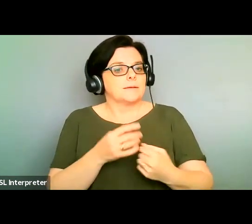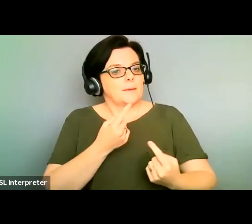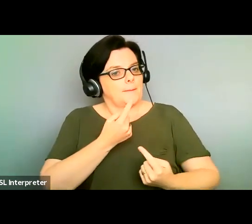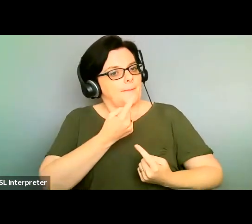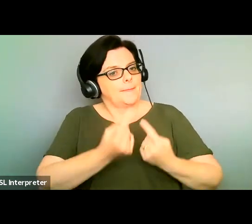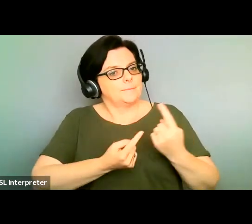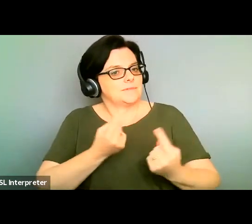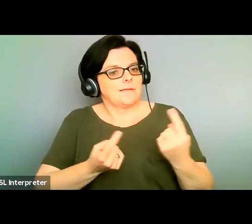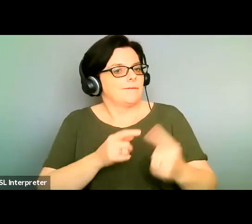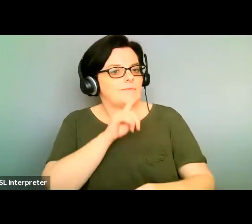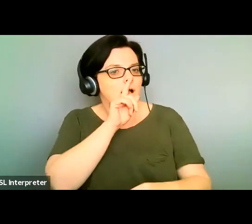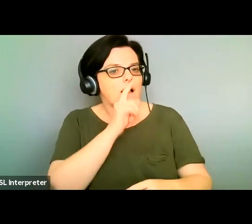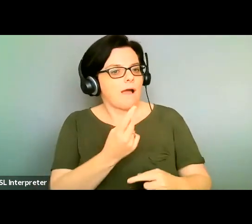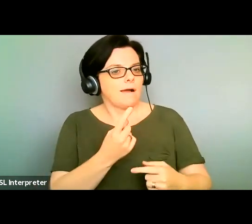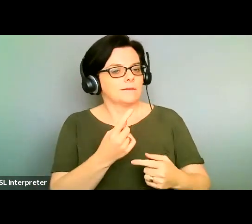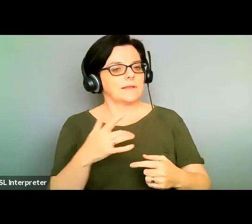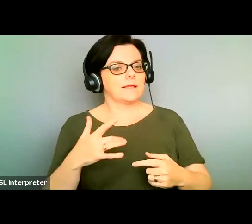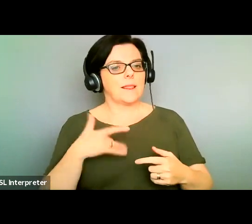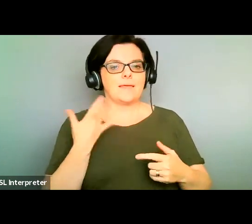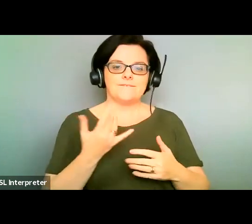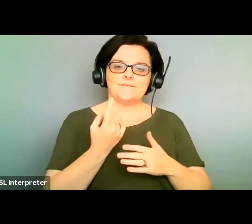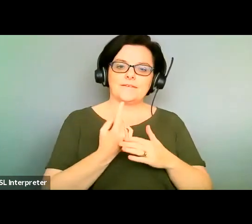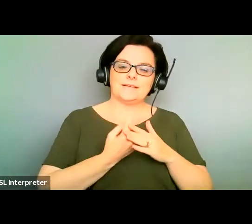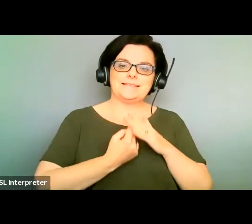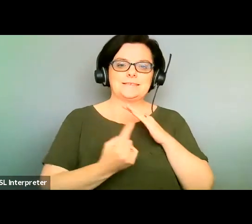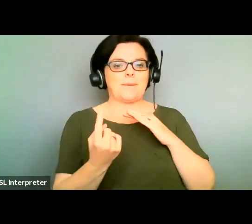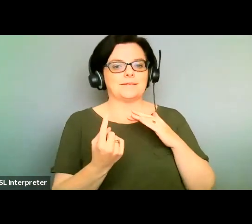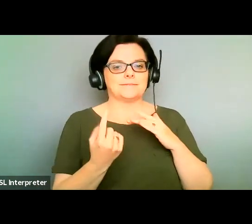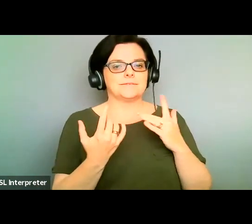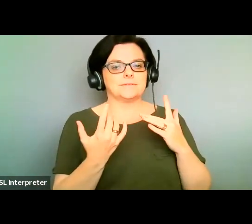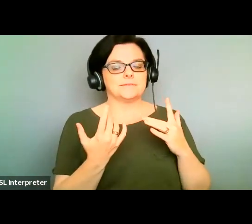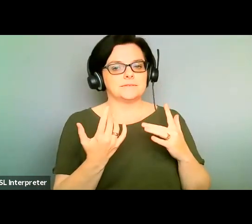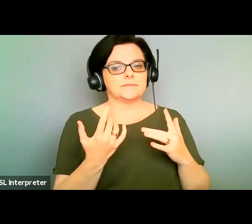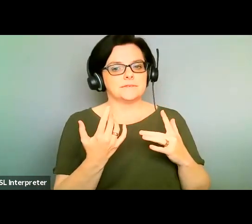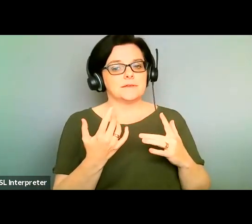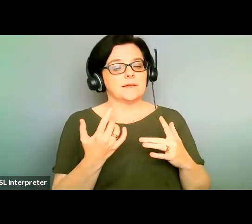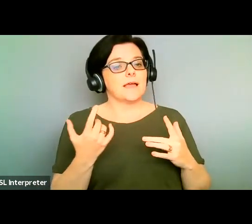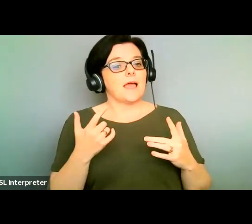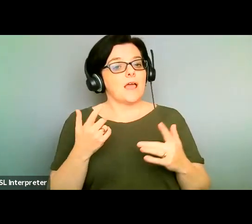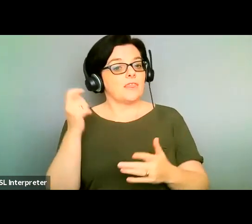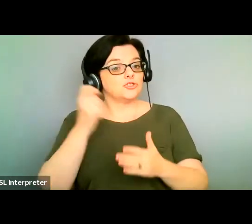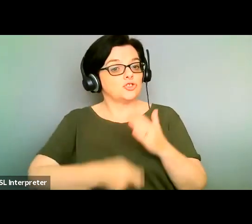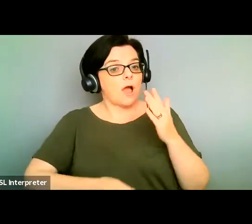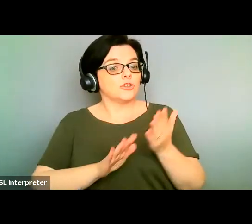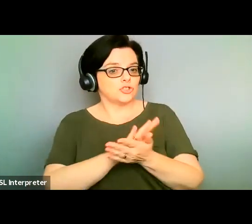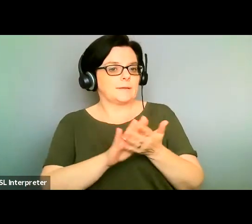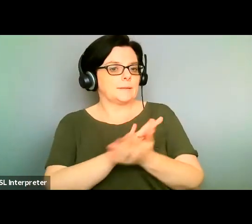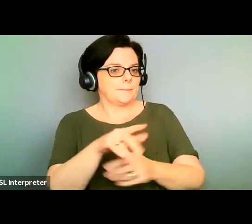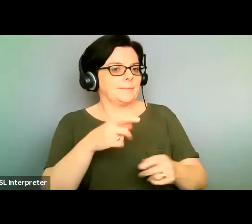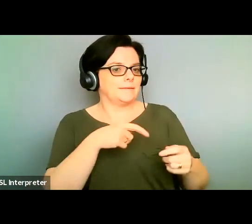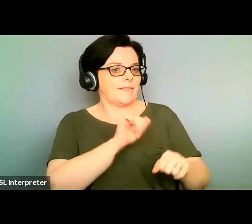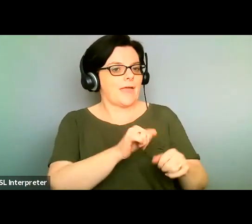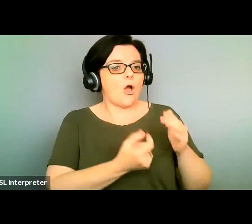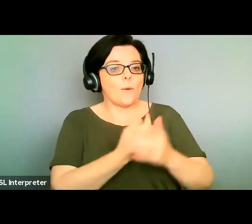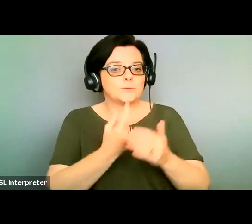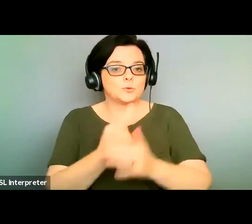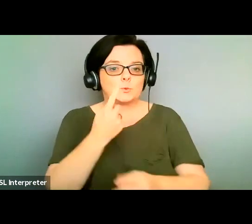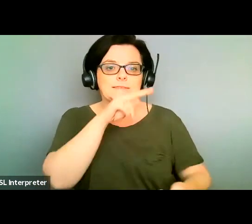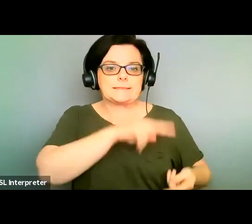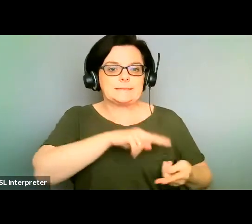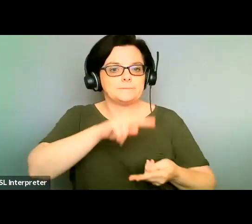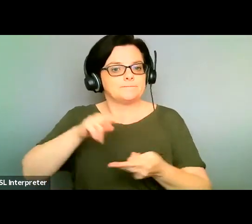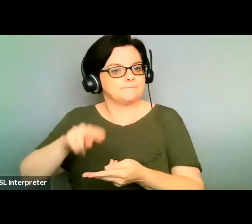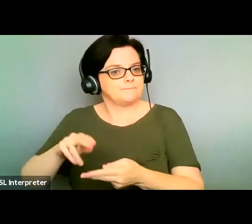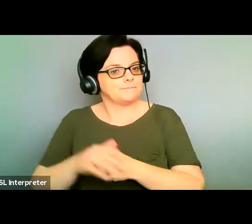independent living, and it's greatly reduced by the charging. So Norfolk has now got